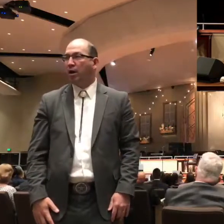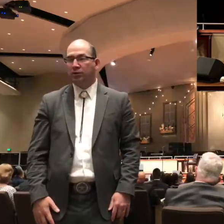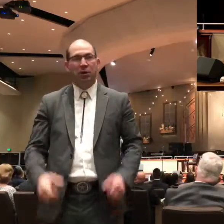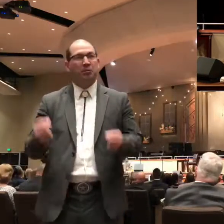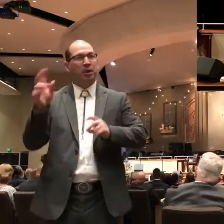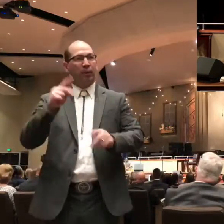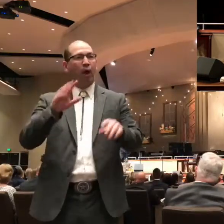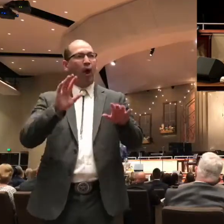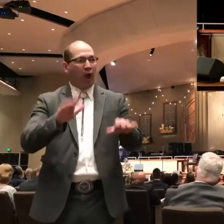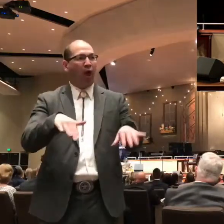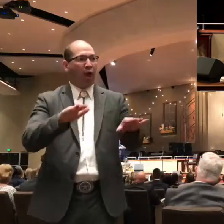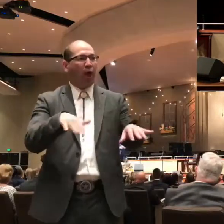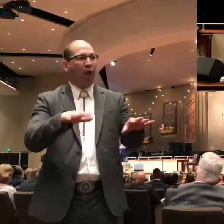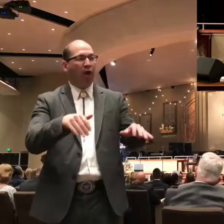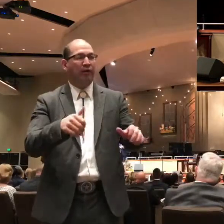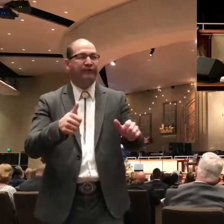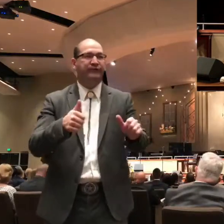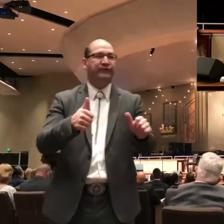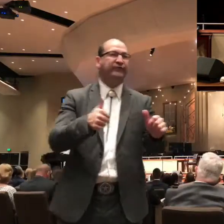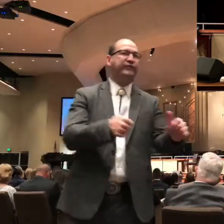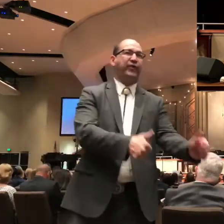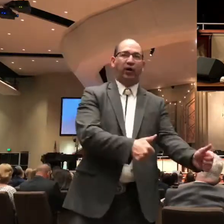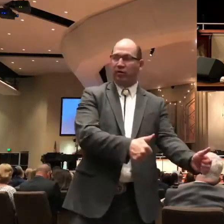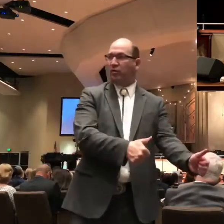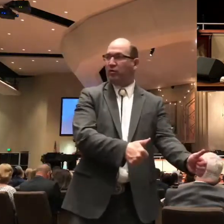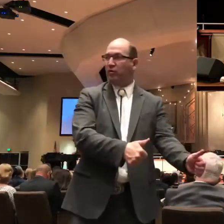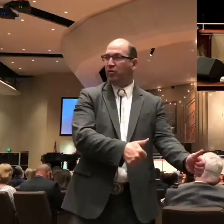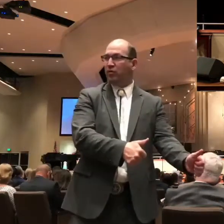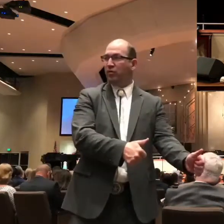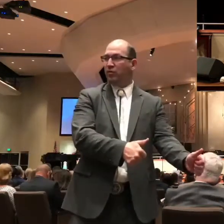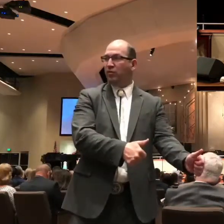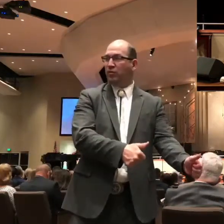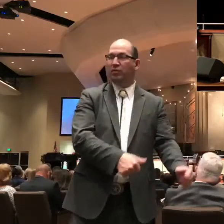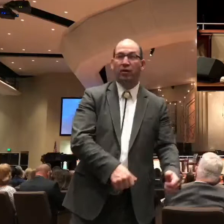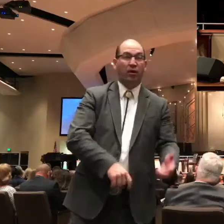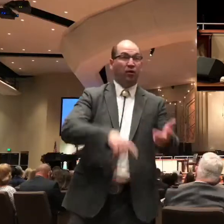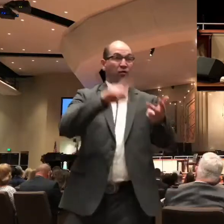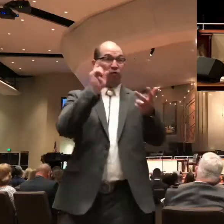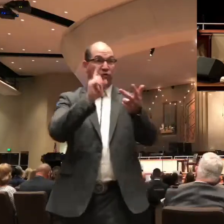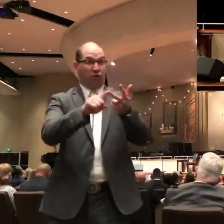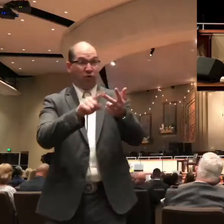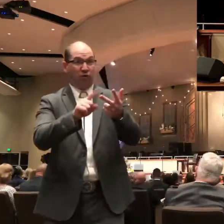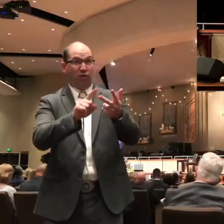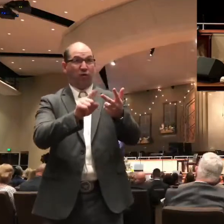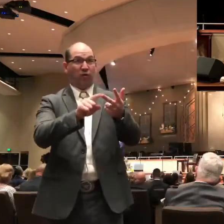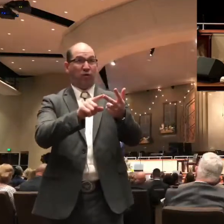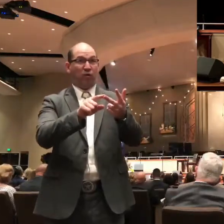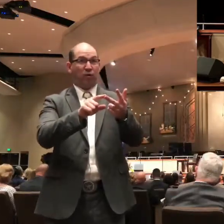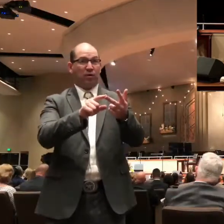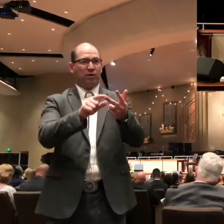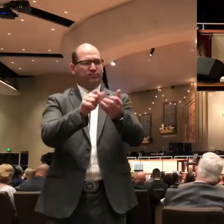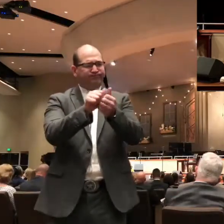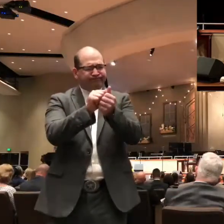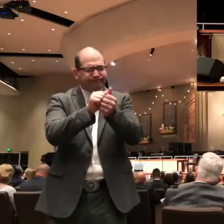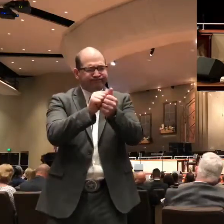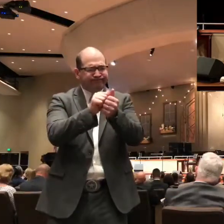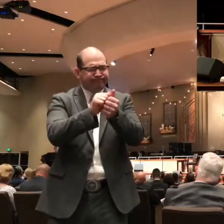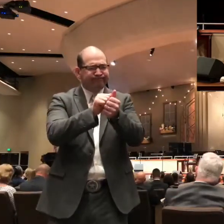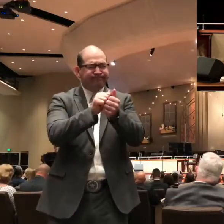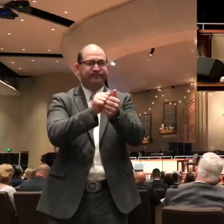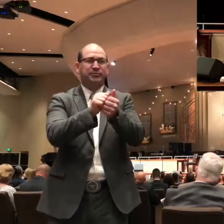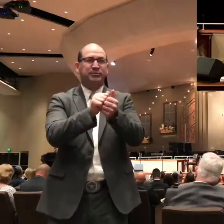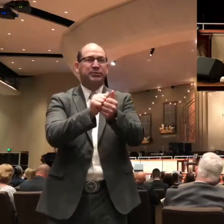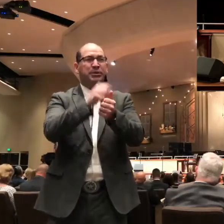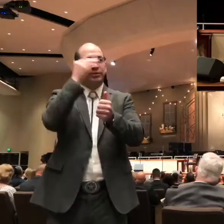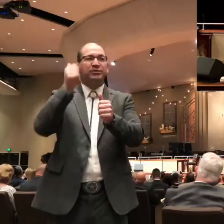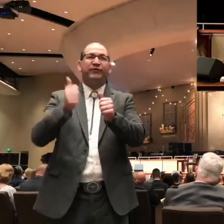got caught up in that moment. And so then that leads us thirdly to the destructive pursuit of the false teachers. Not